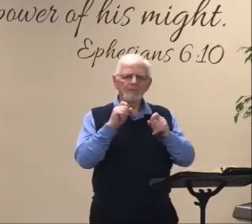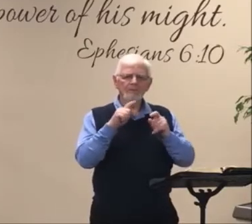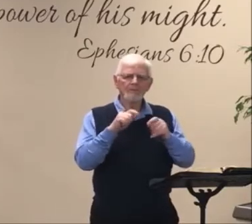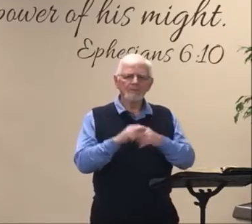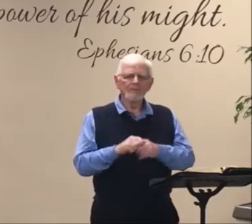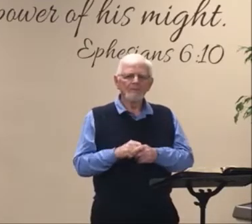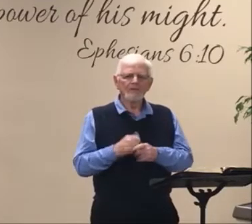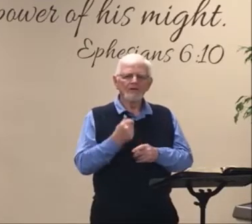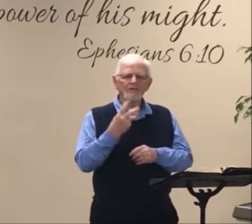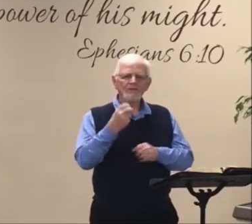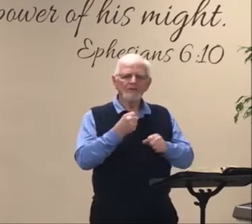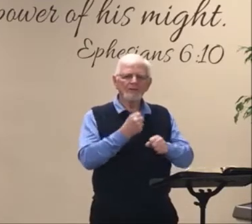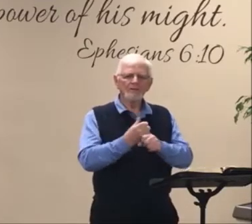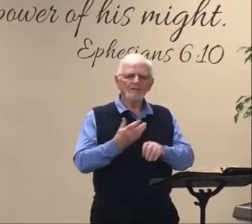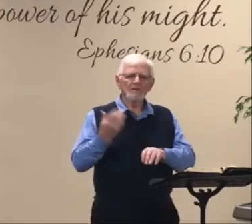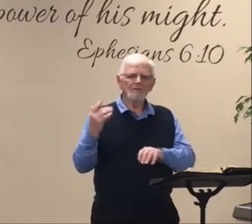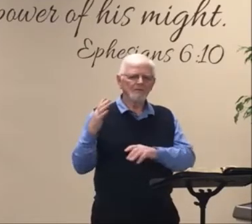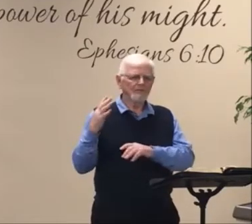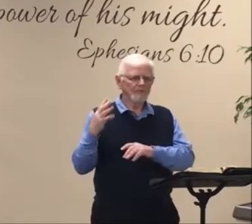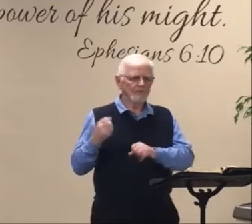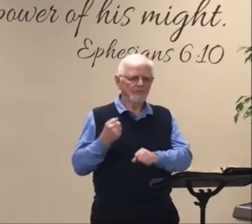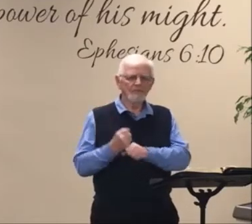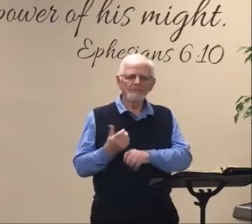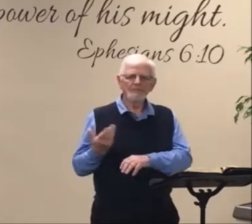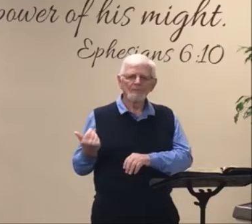to me a number of years ago, about 5 years ago now.